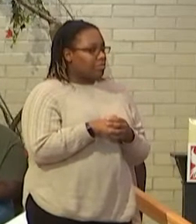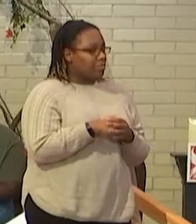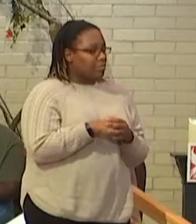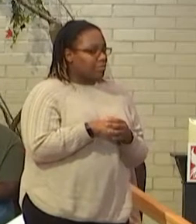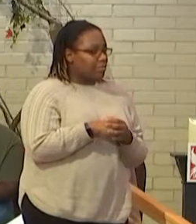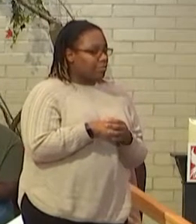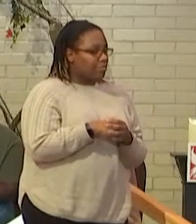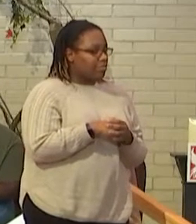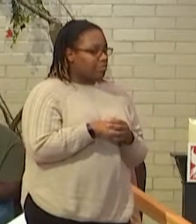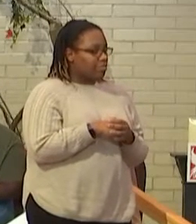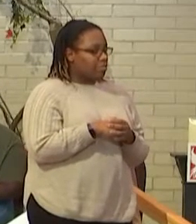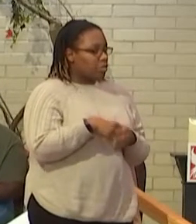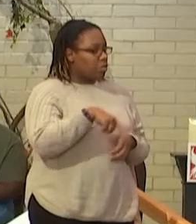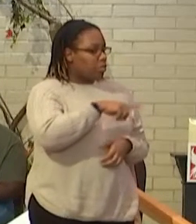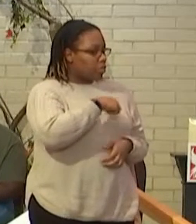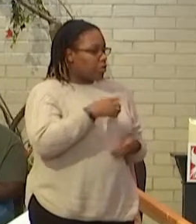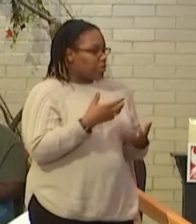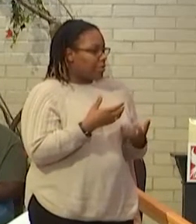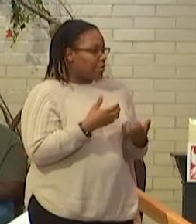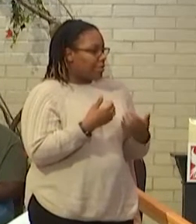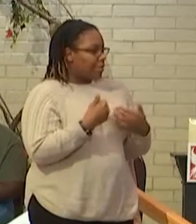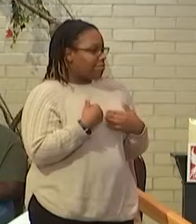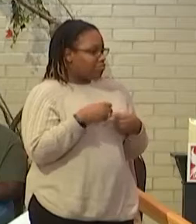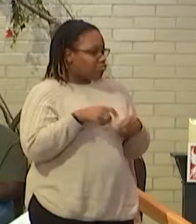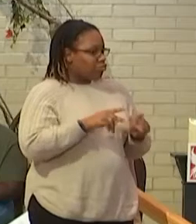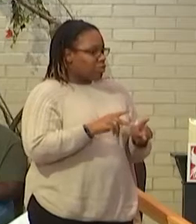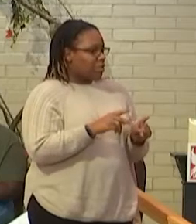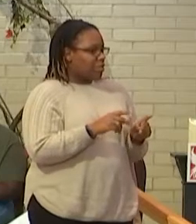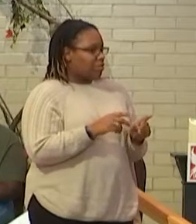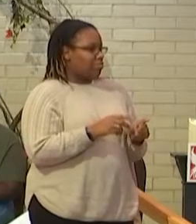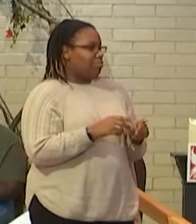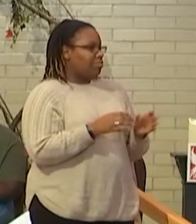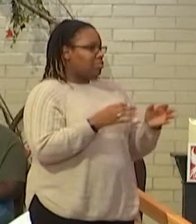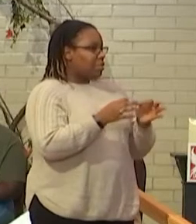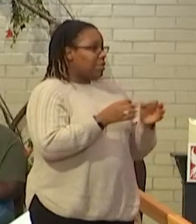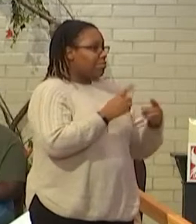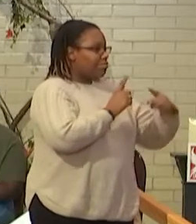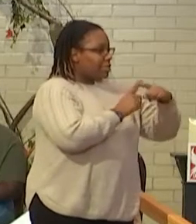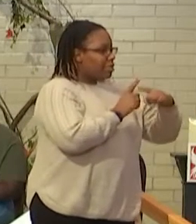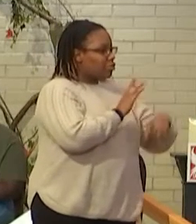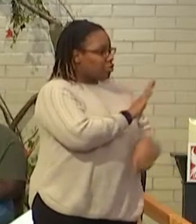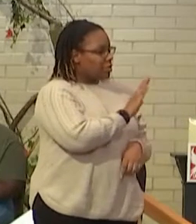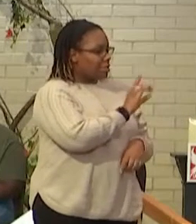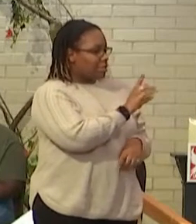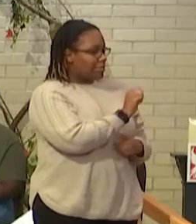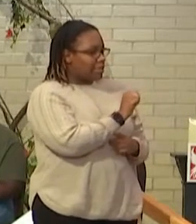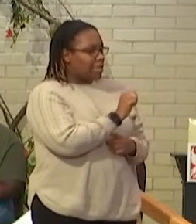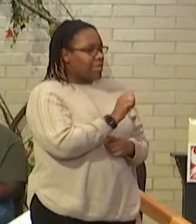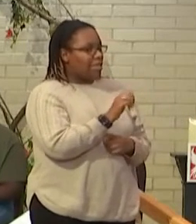to express what you think is positive about your disability. And Antoinette is going to start for us.